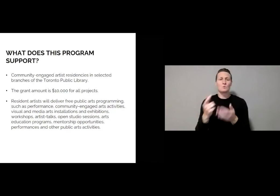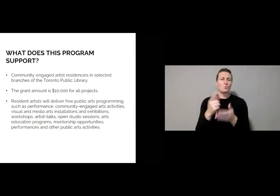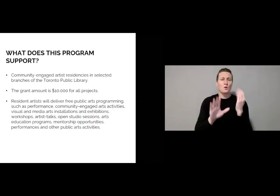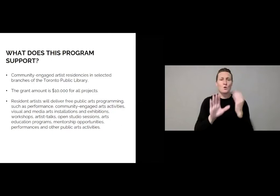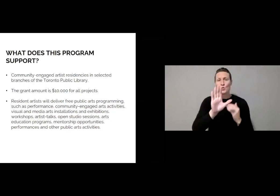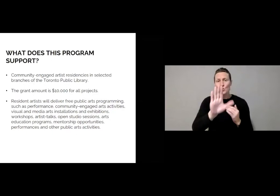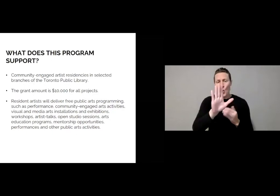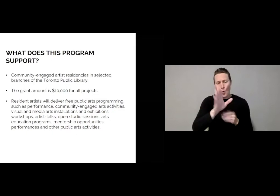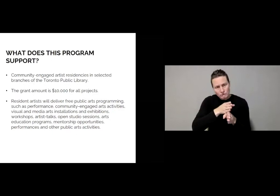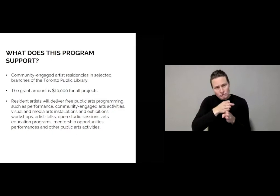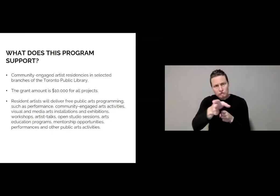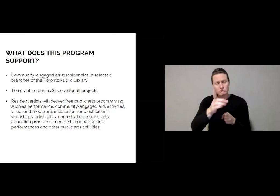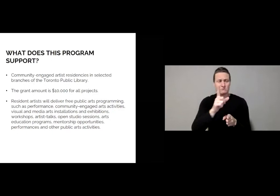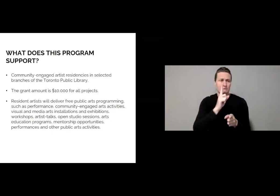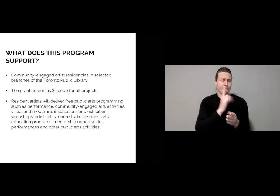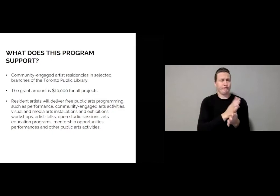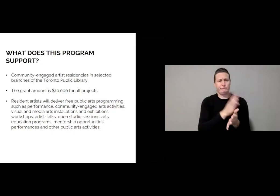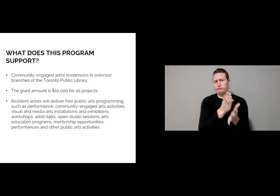disciplines.